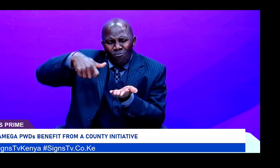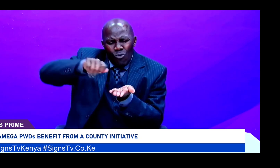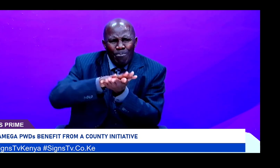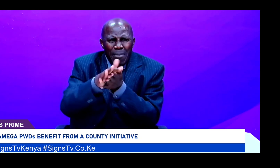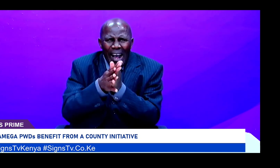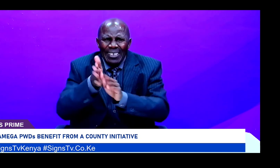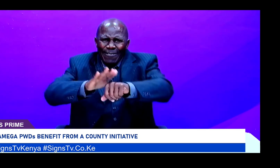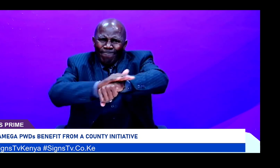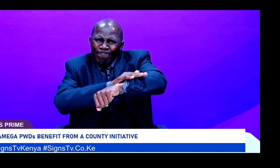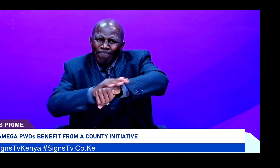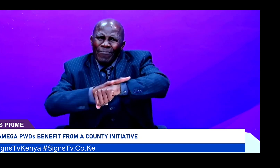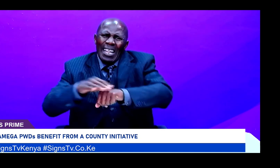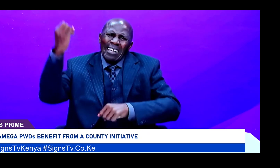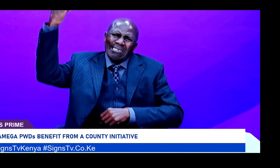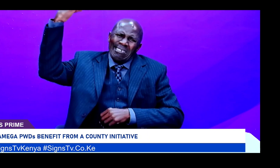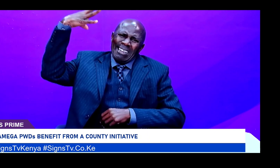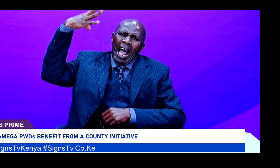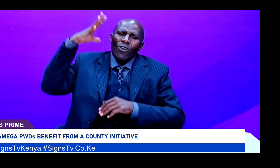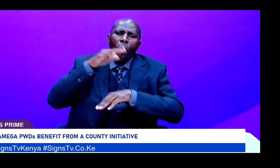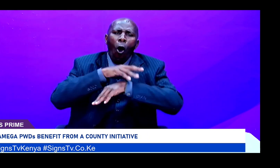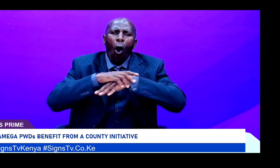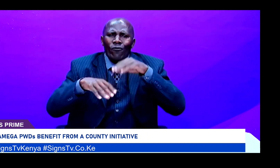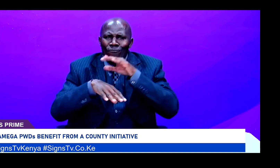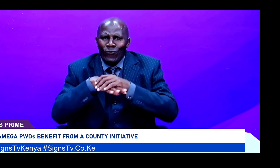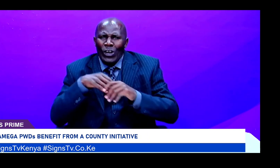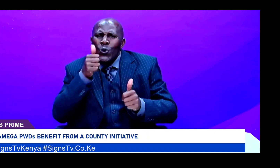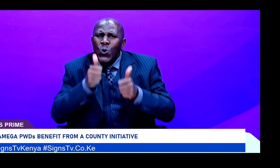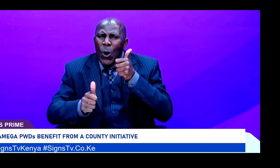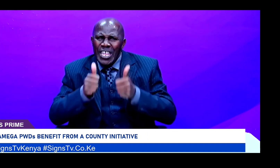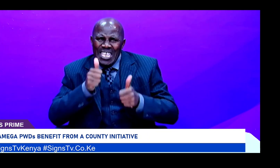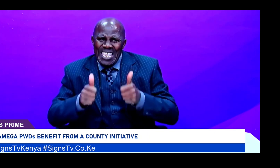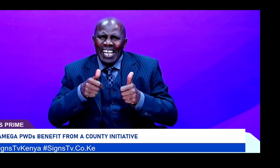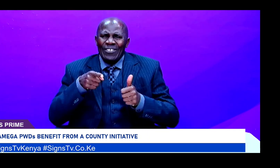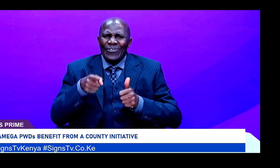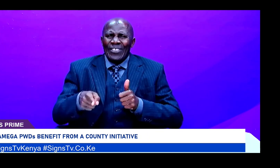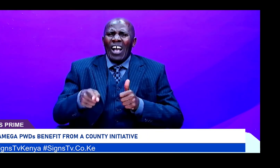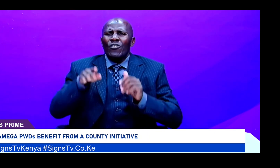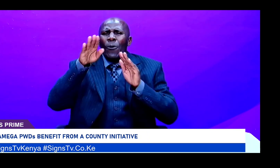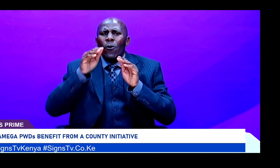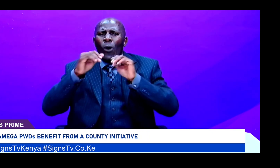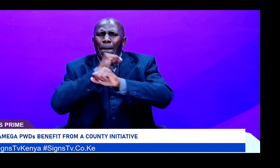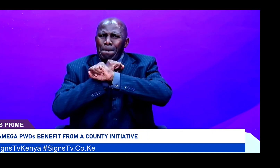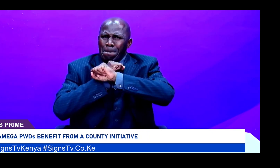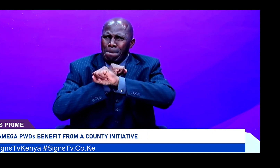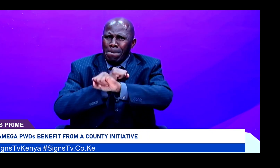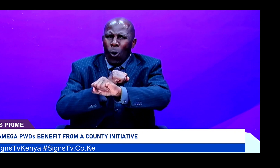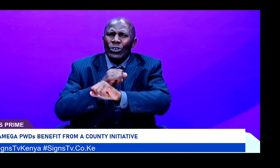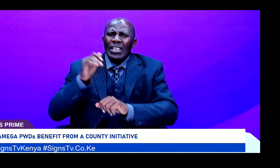including sunscreen, lotion, and hats, which are crucial in protecting the skins from the sun.